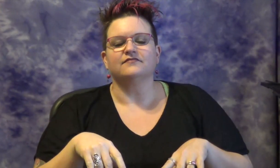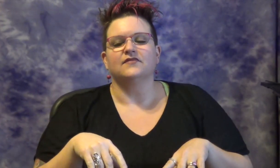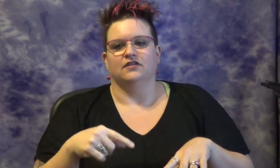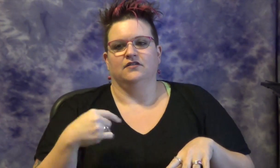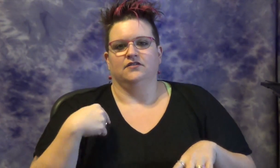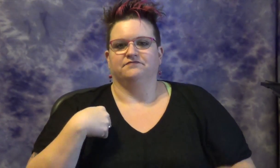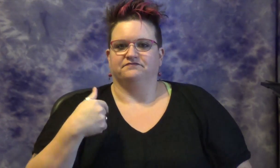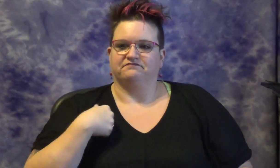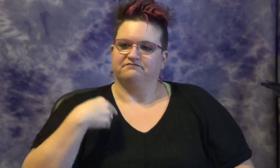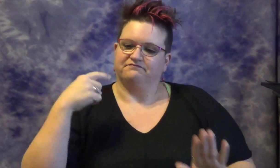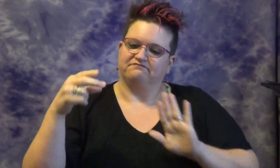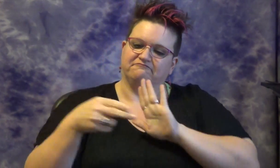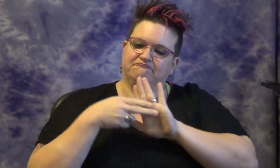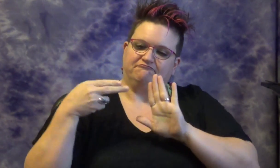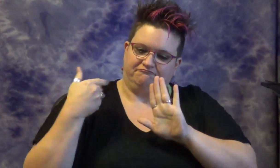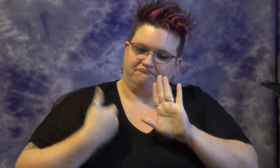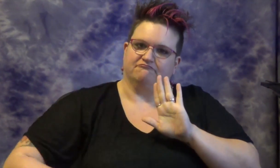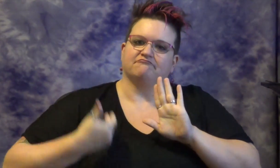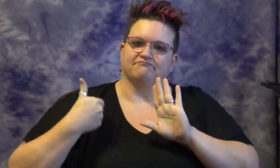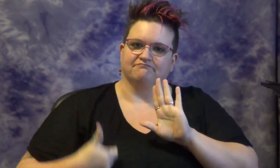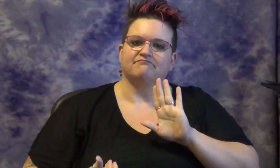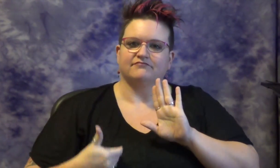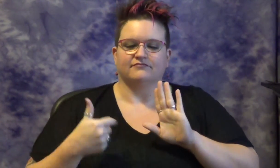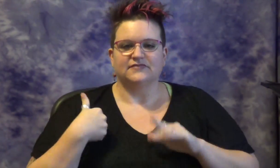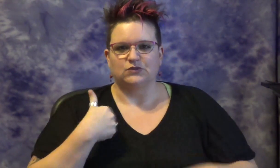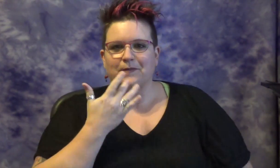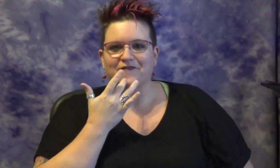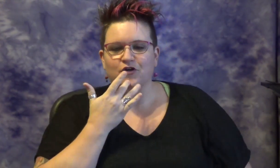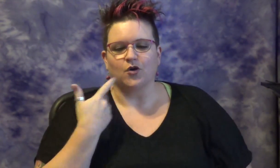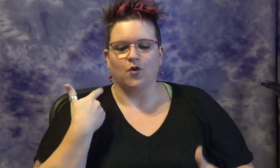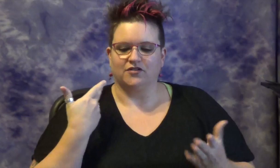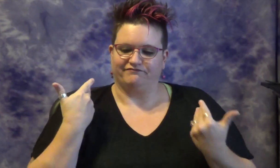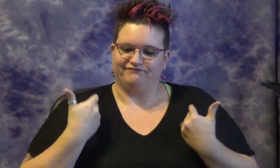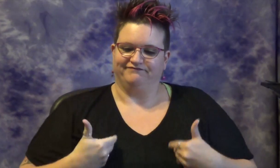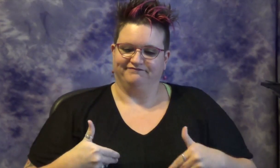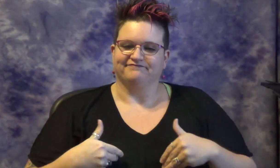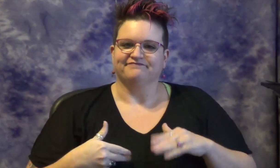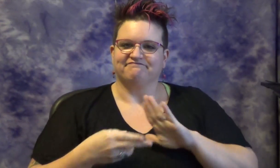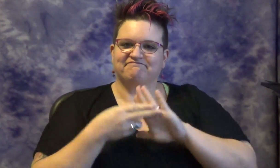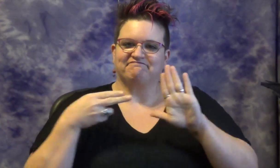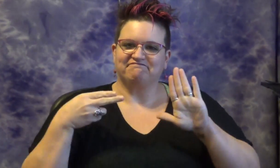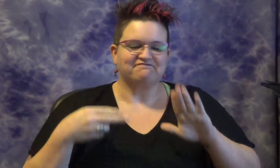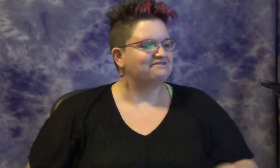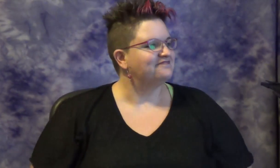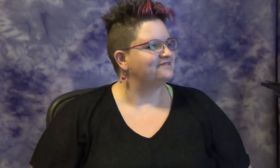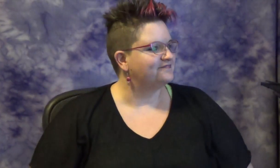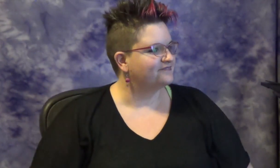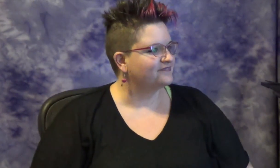like this. I actually sign it like this. That's my preferred sign choice.